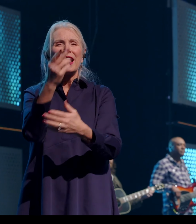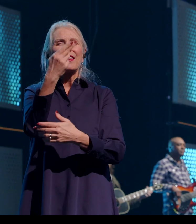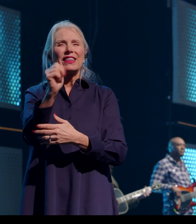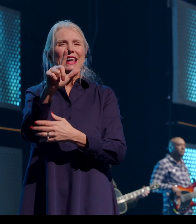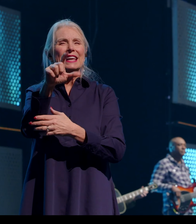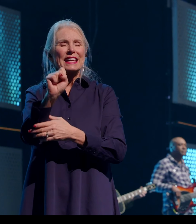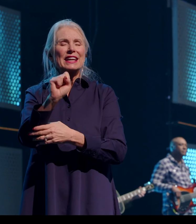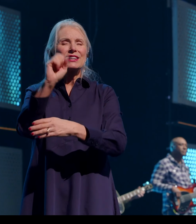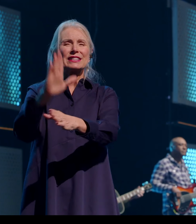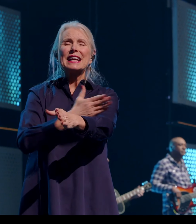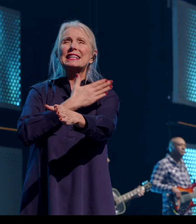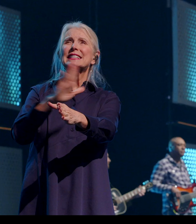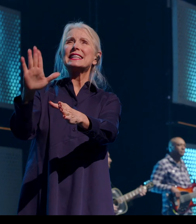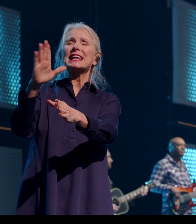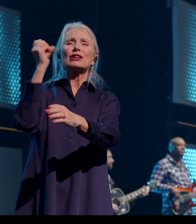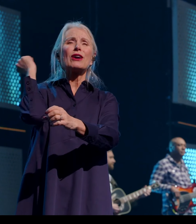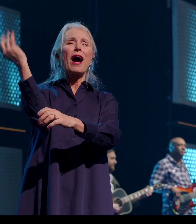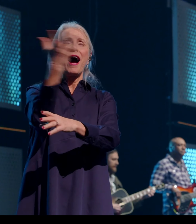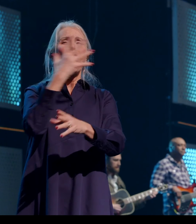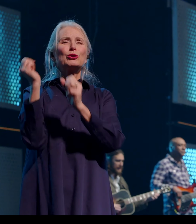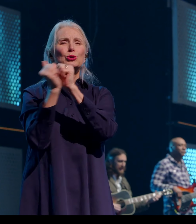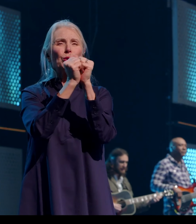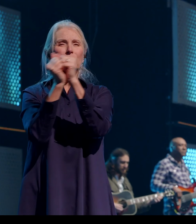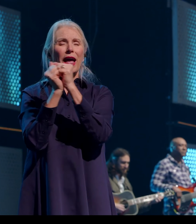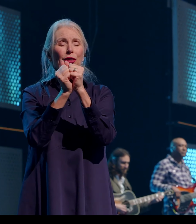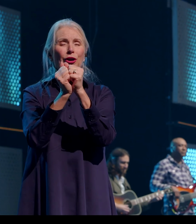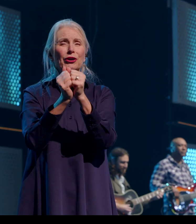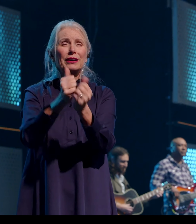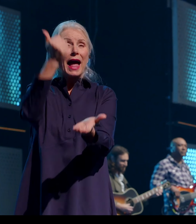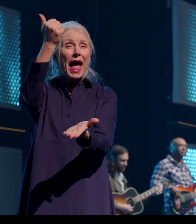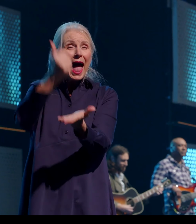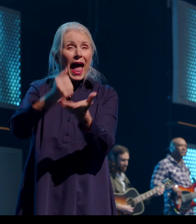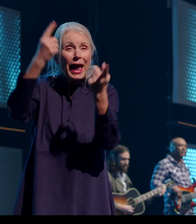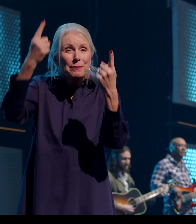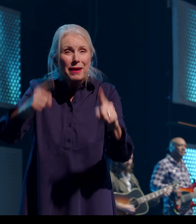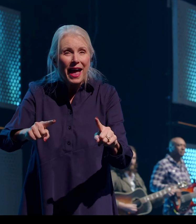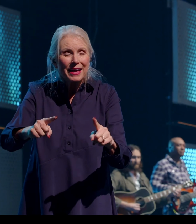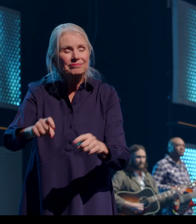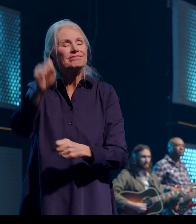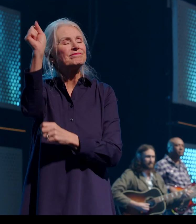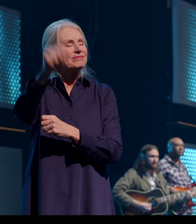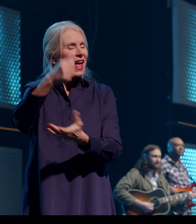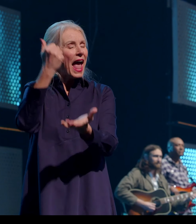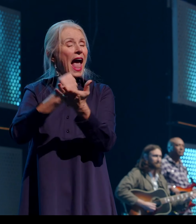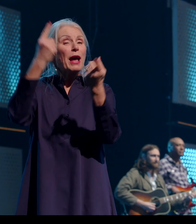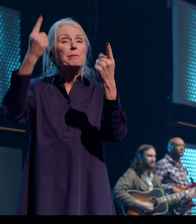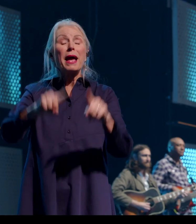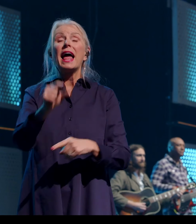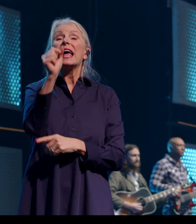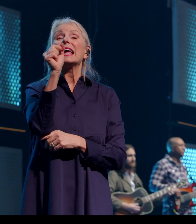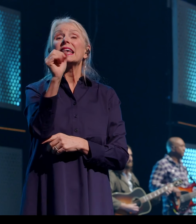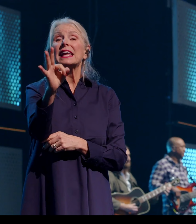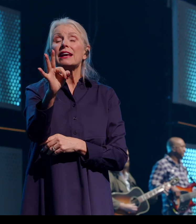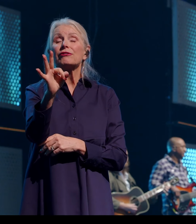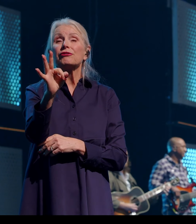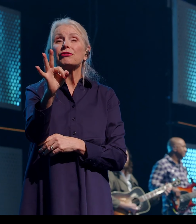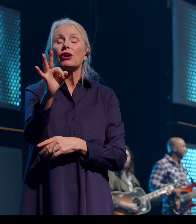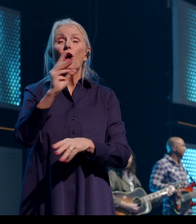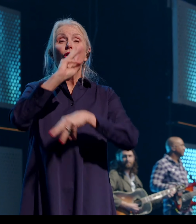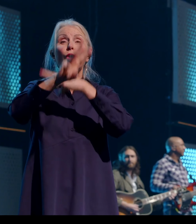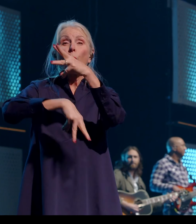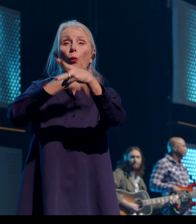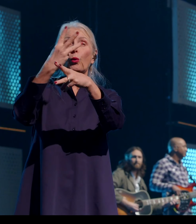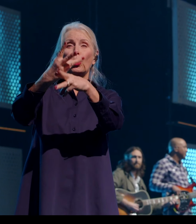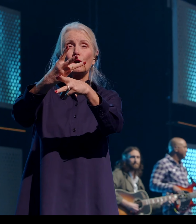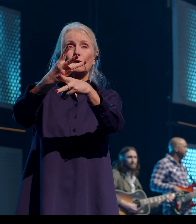for joy together. Let the church say amen. Amen. Hey, listen, if creation was built and